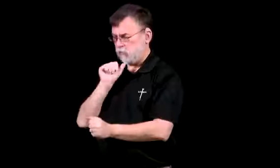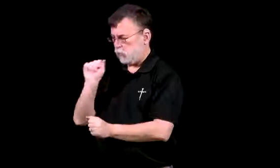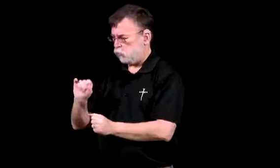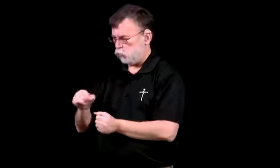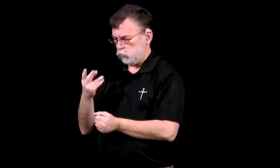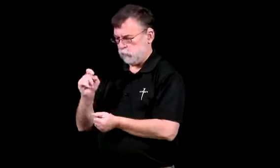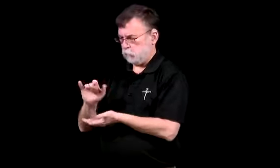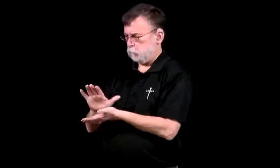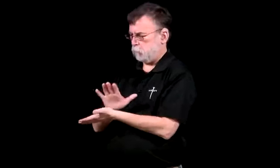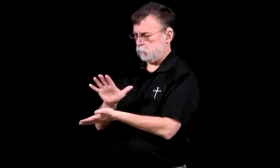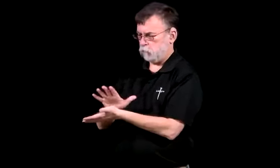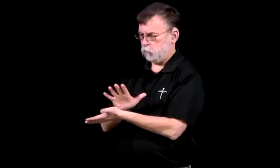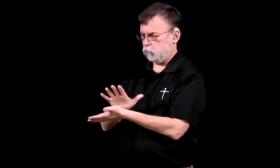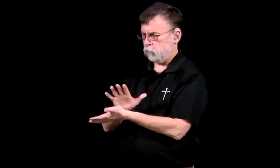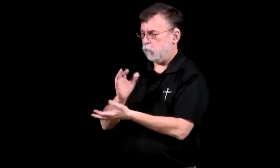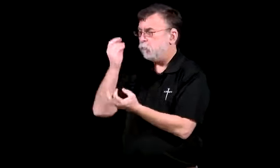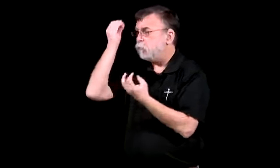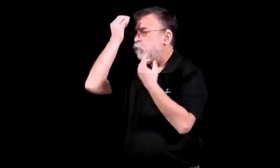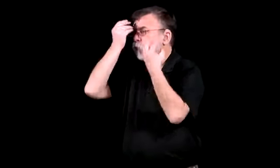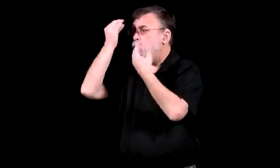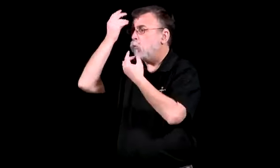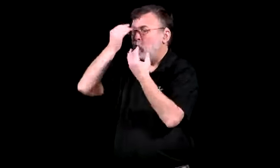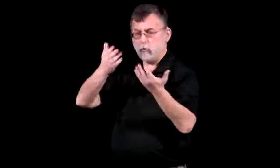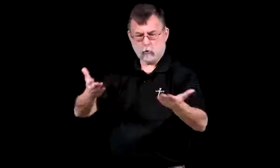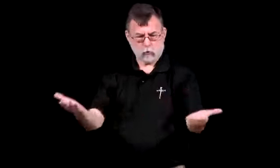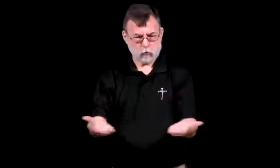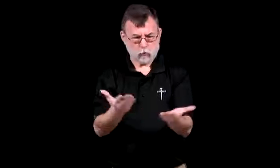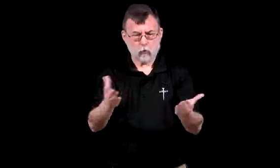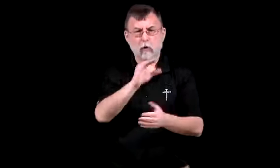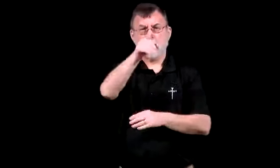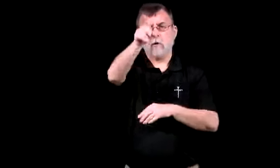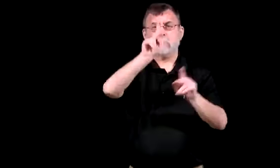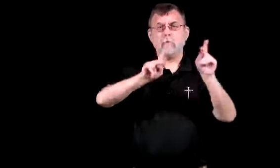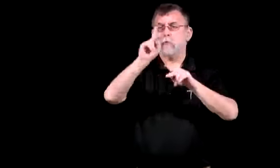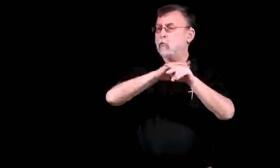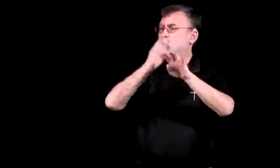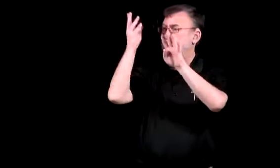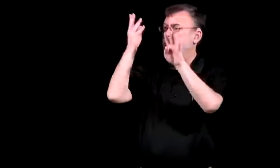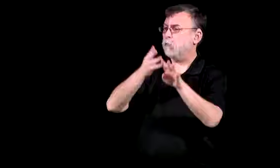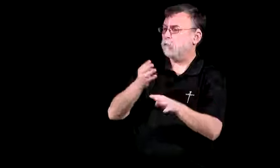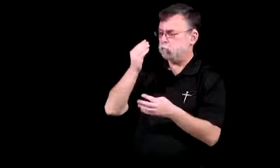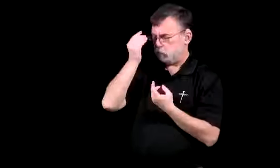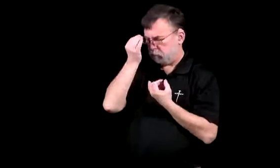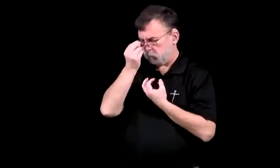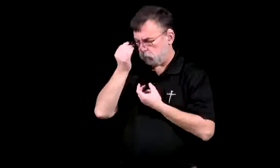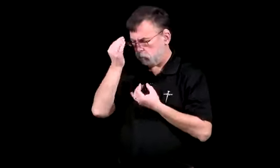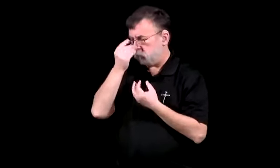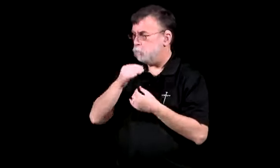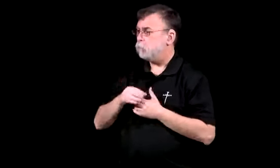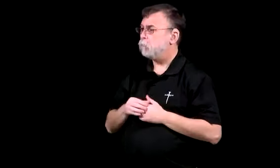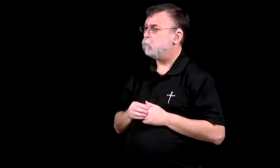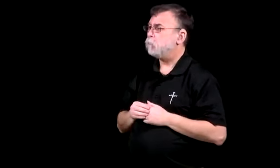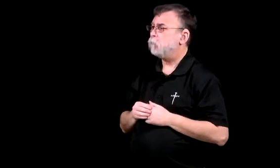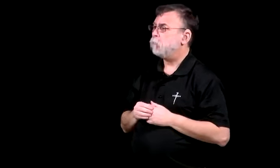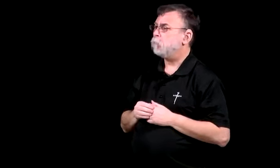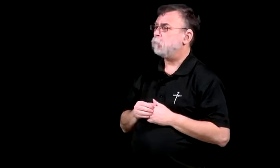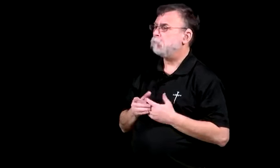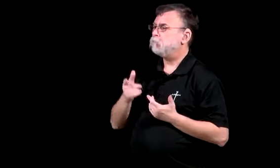to you. And not just the ones that are on paper, but the ones that are in our thoughts and in our hearts and from the people on the